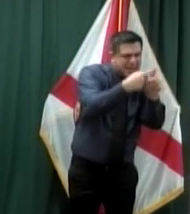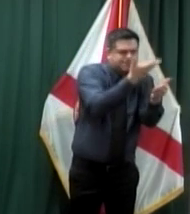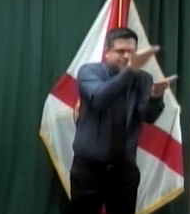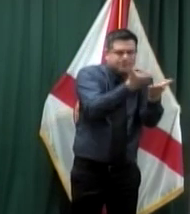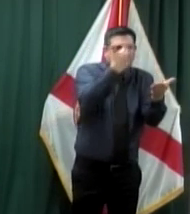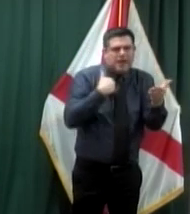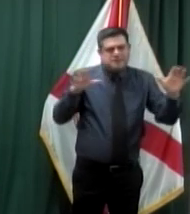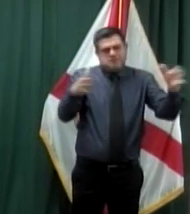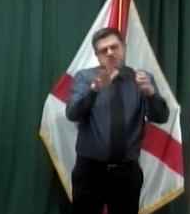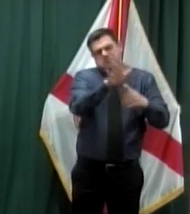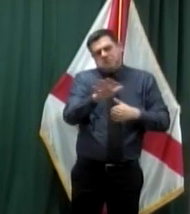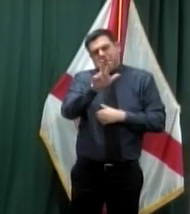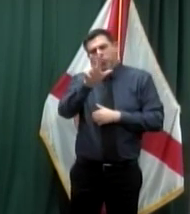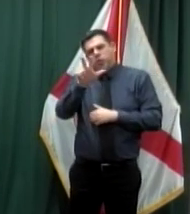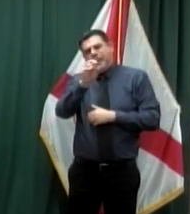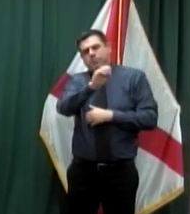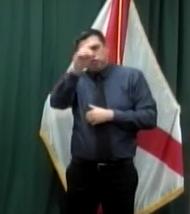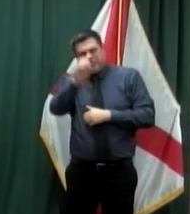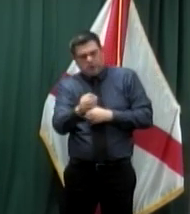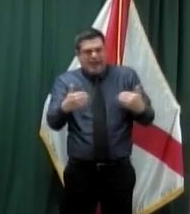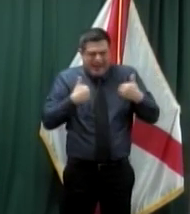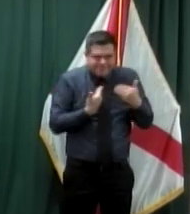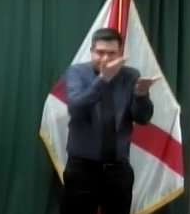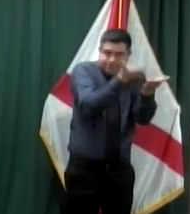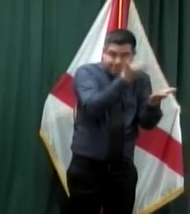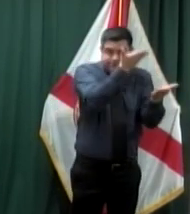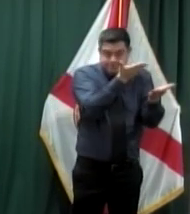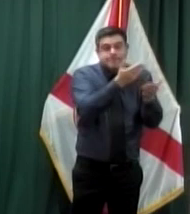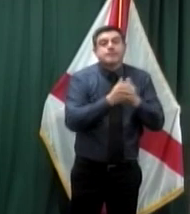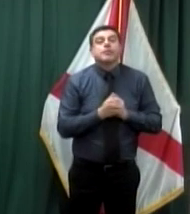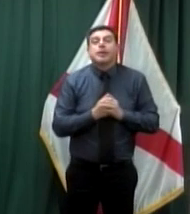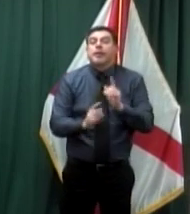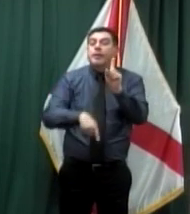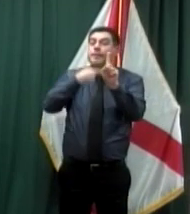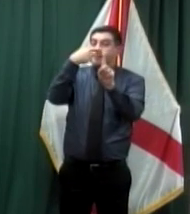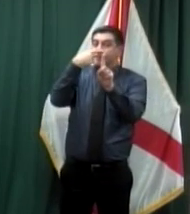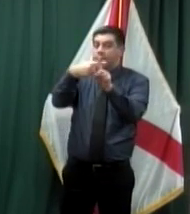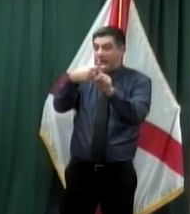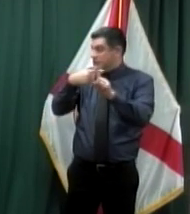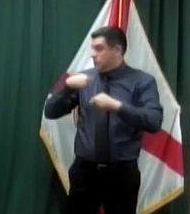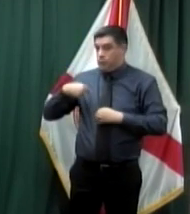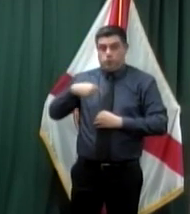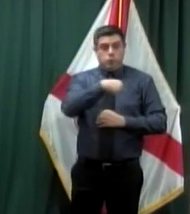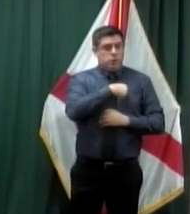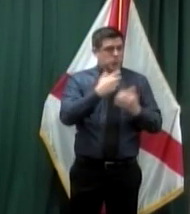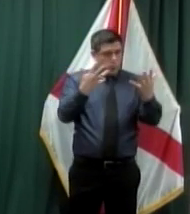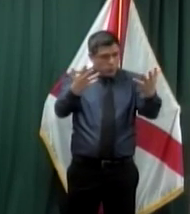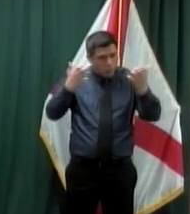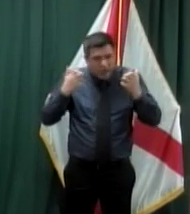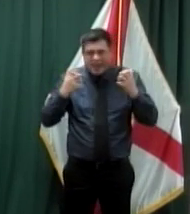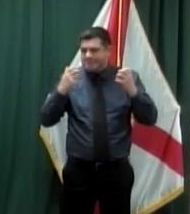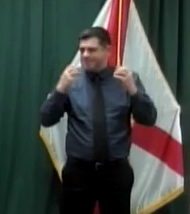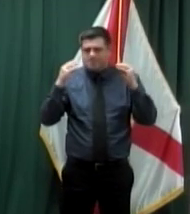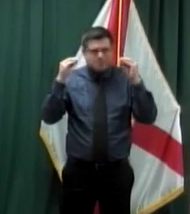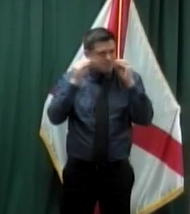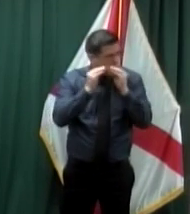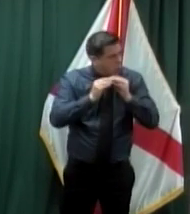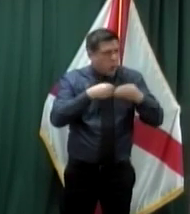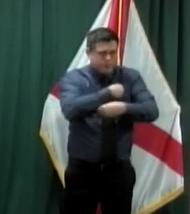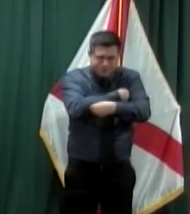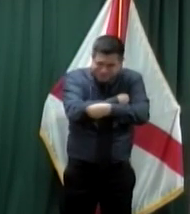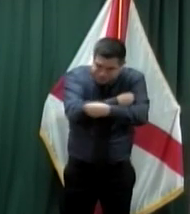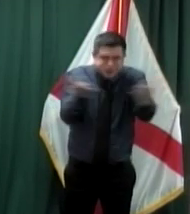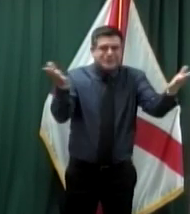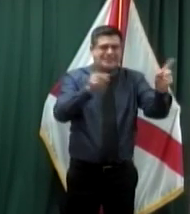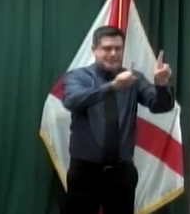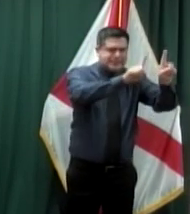have an initiative going on right now statewide, May today, to test at least 2% of our population in the month of May. We're a little bit over 1% of